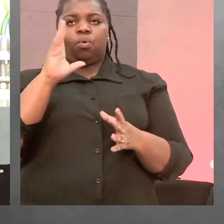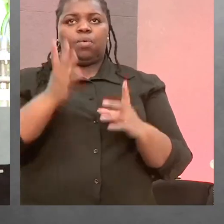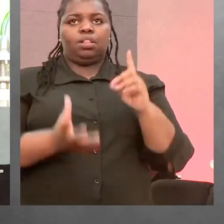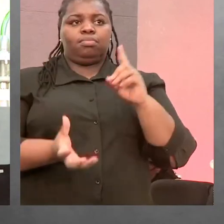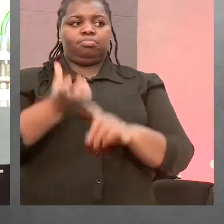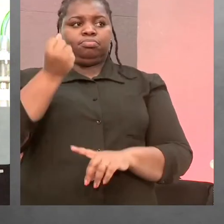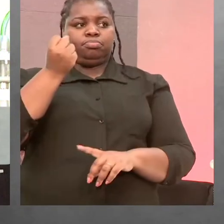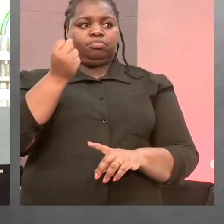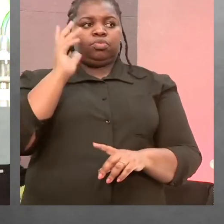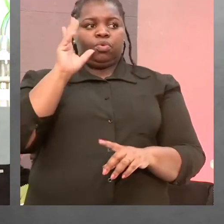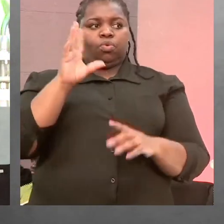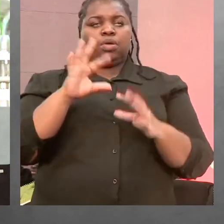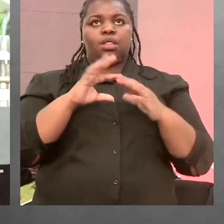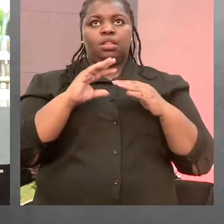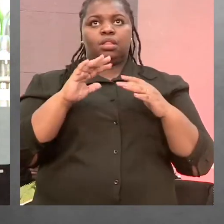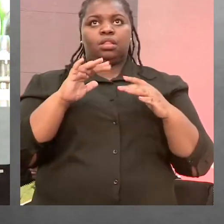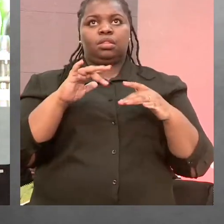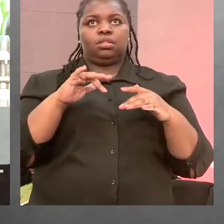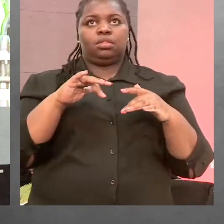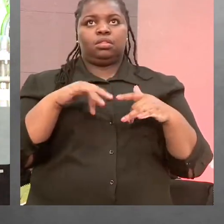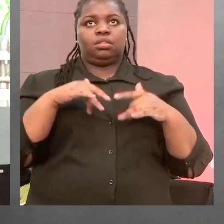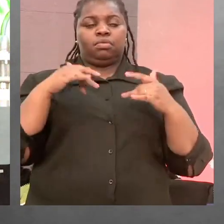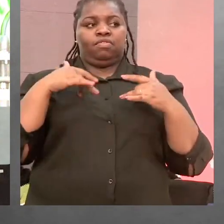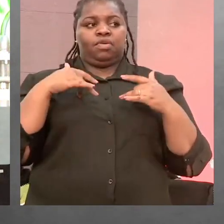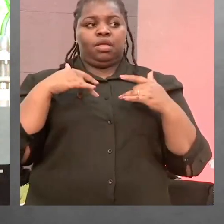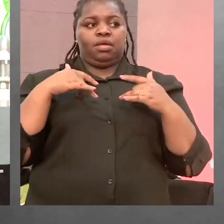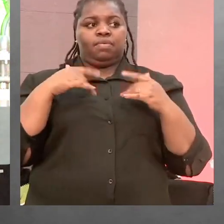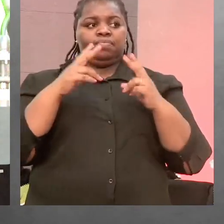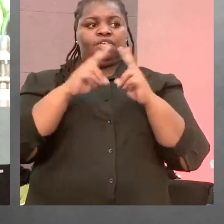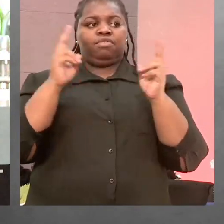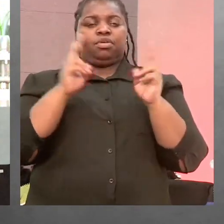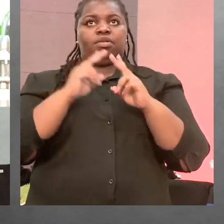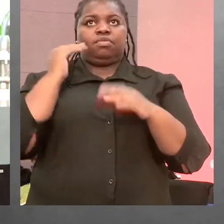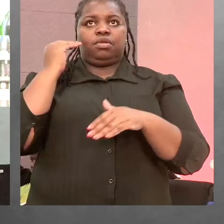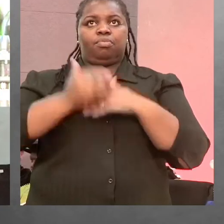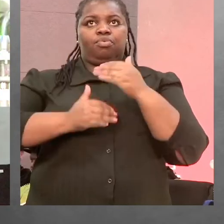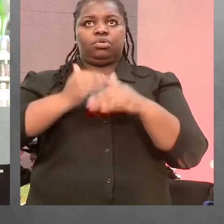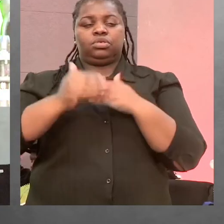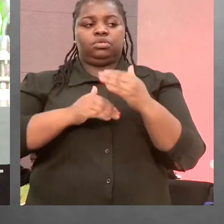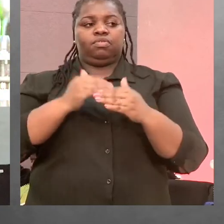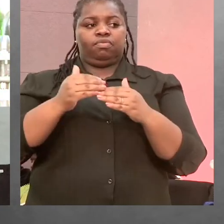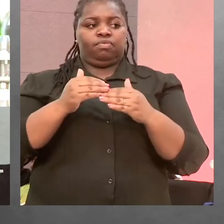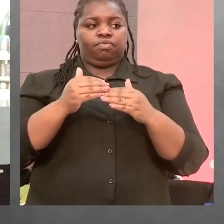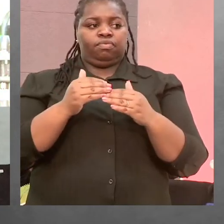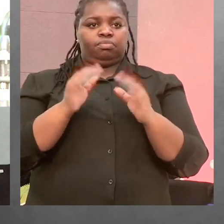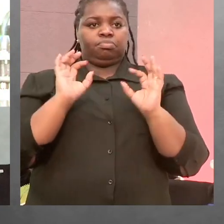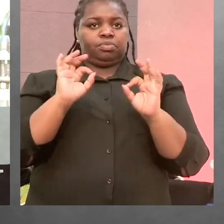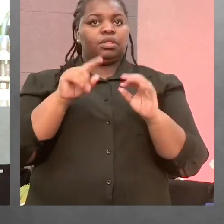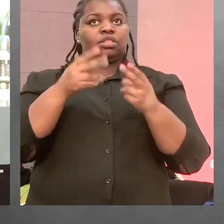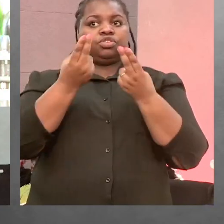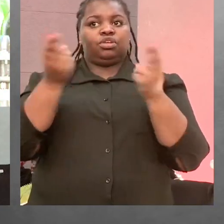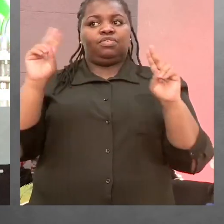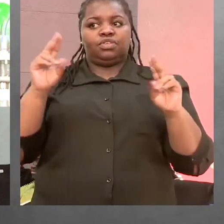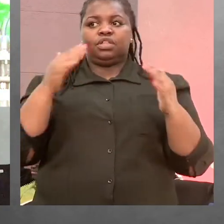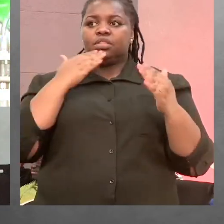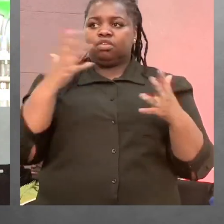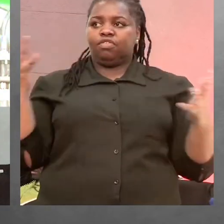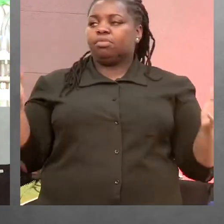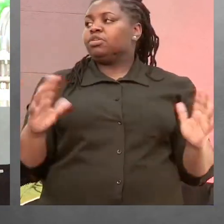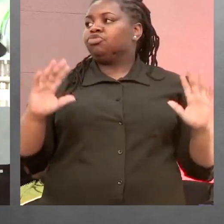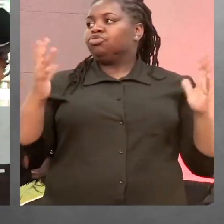you will lead. You will leave a very, very progressive legacy in this university. I want to thank